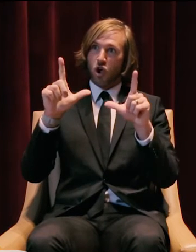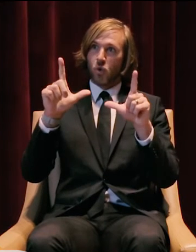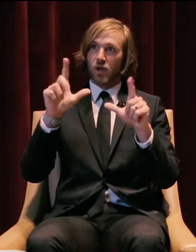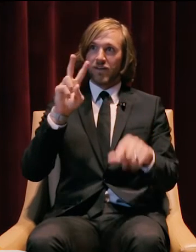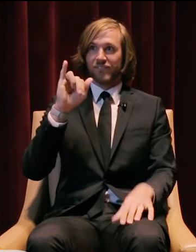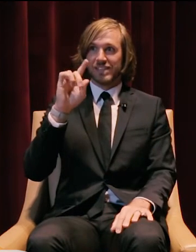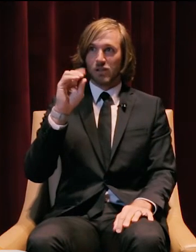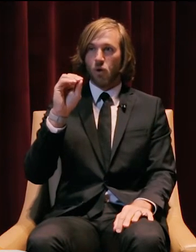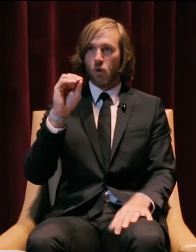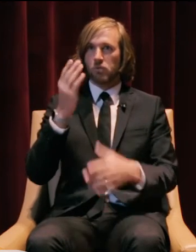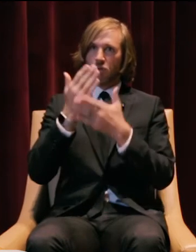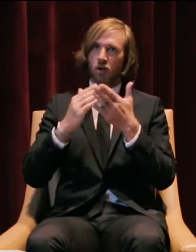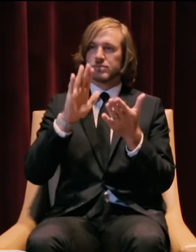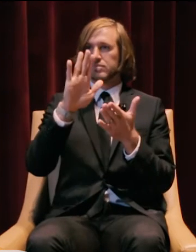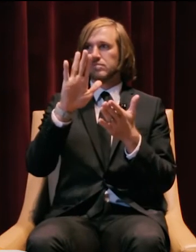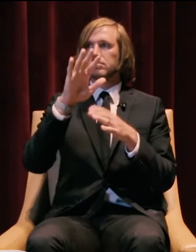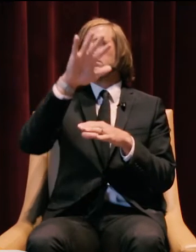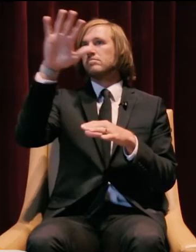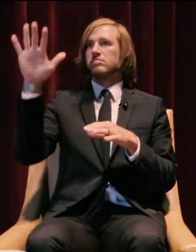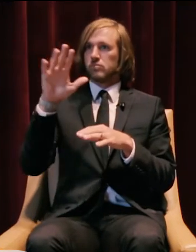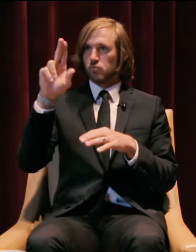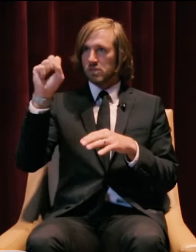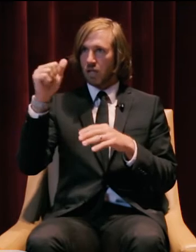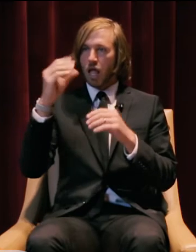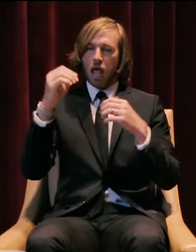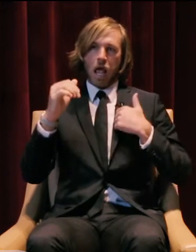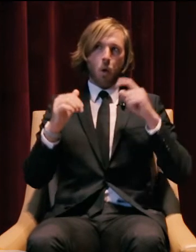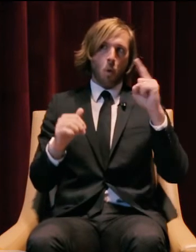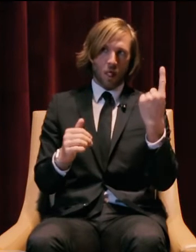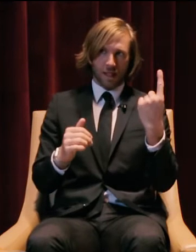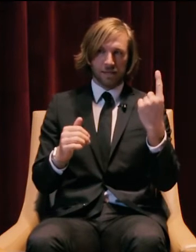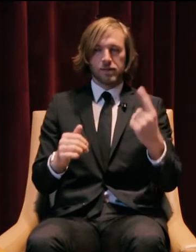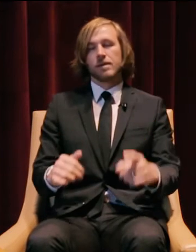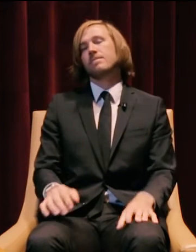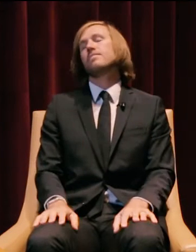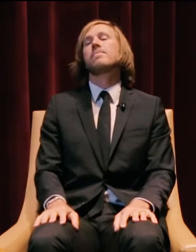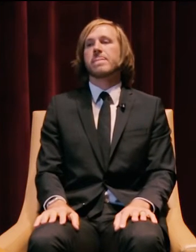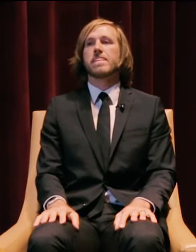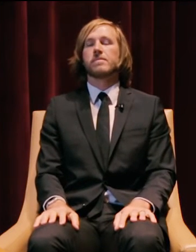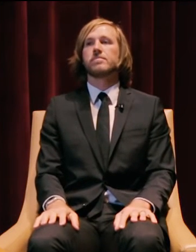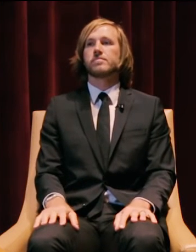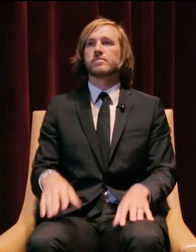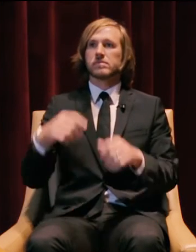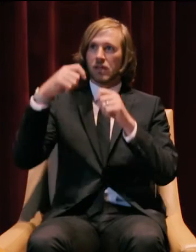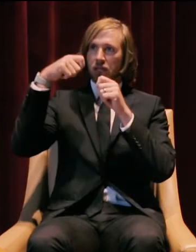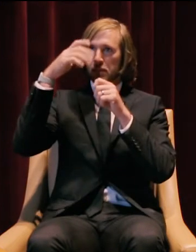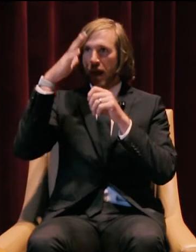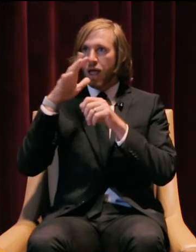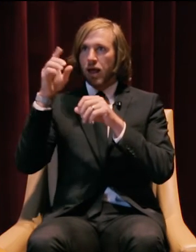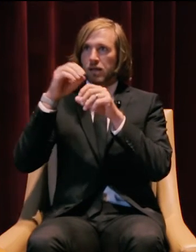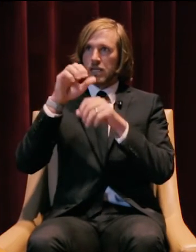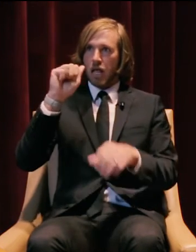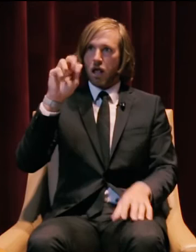been in the arenas in the United States and Canada only. And the cameraman in the